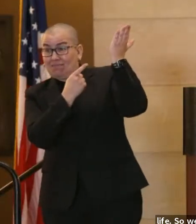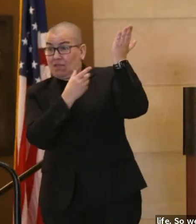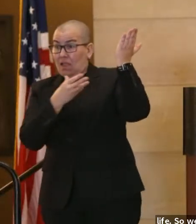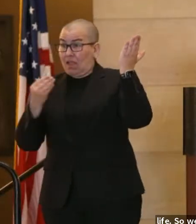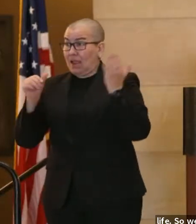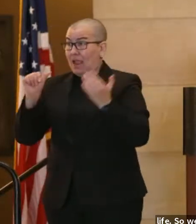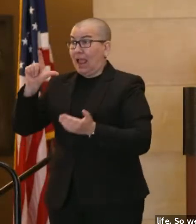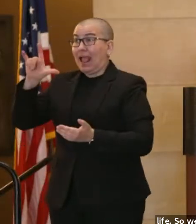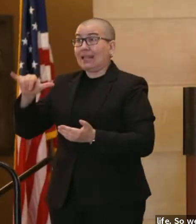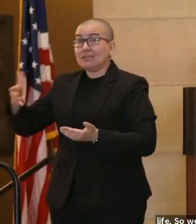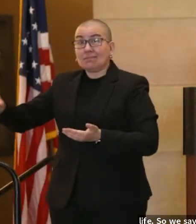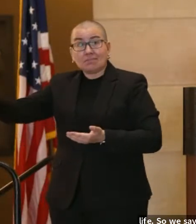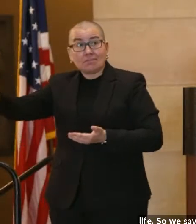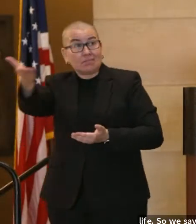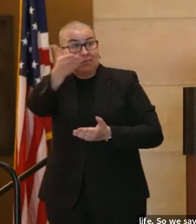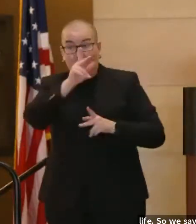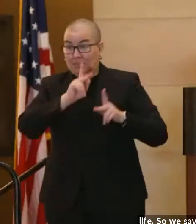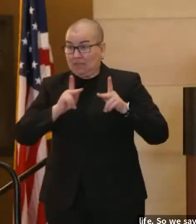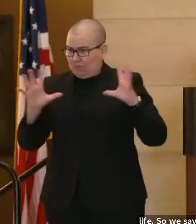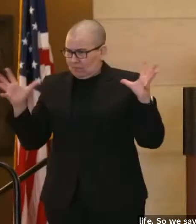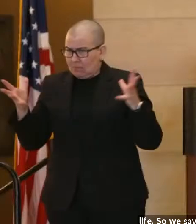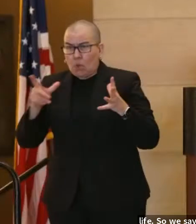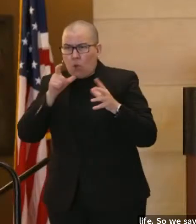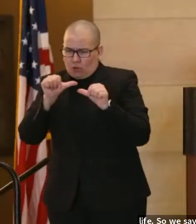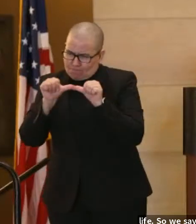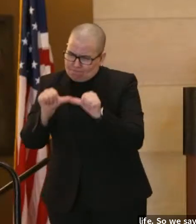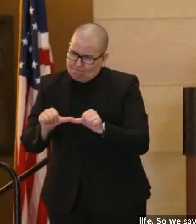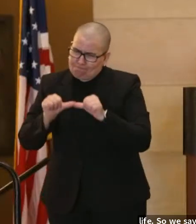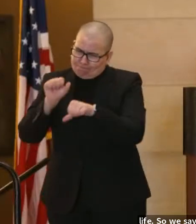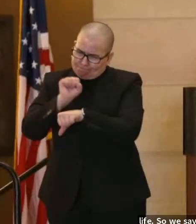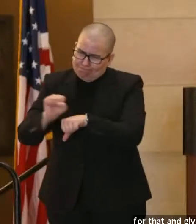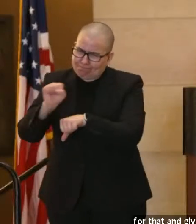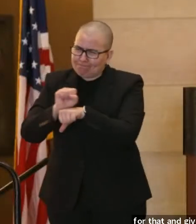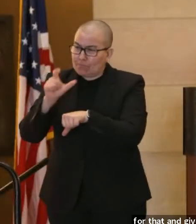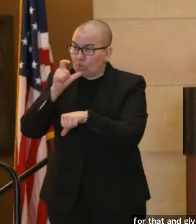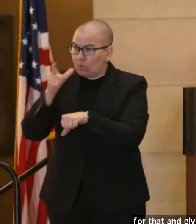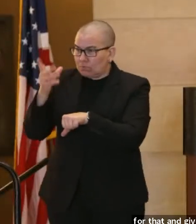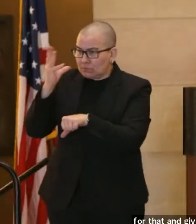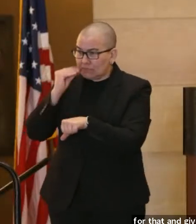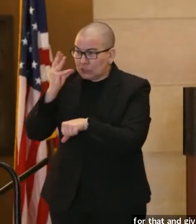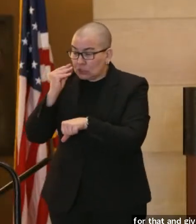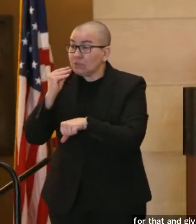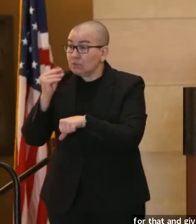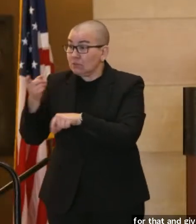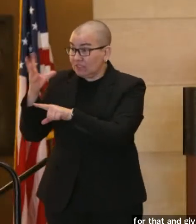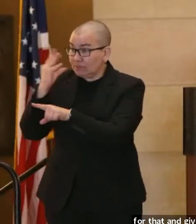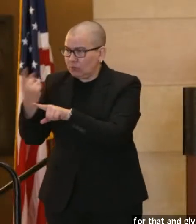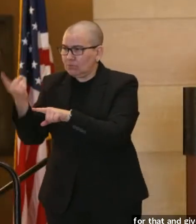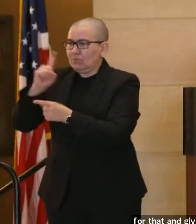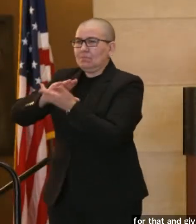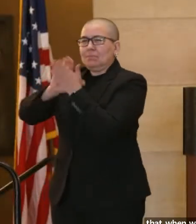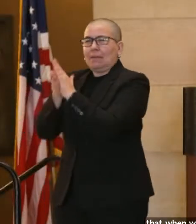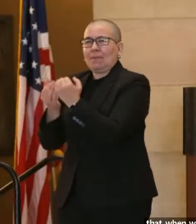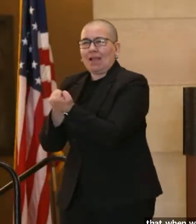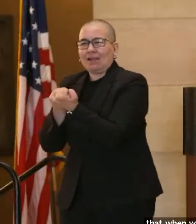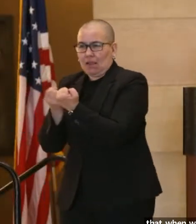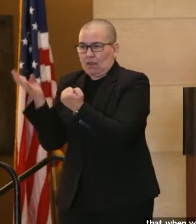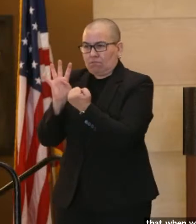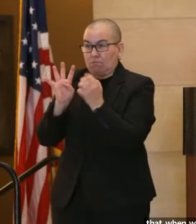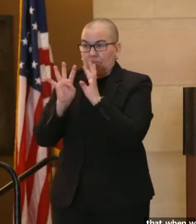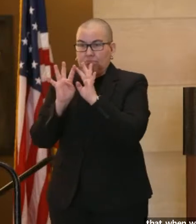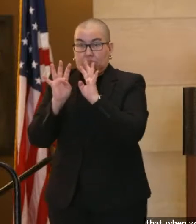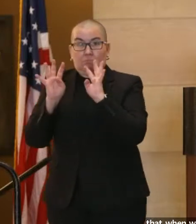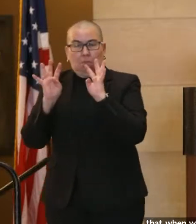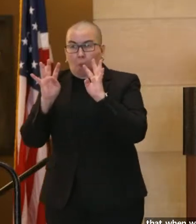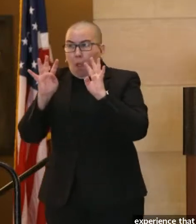we have seen and experienced that when our allies step forward and they help us, then they're blessed many times over. We live, you